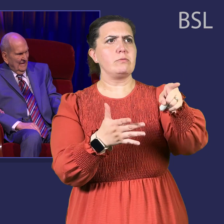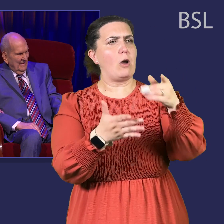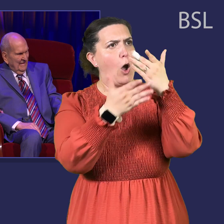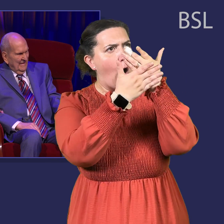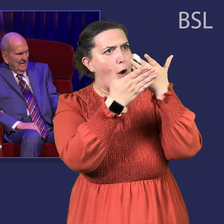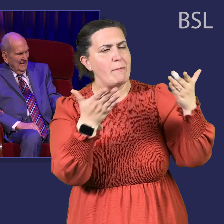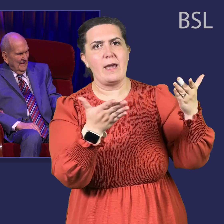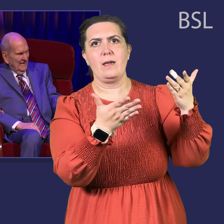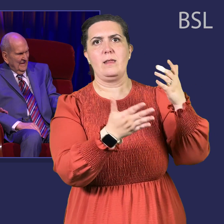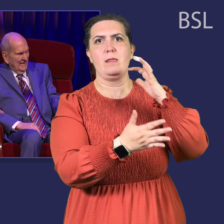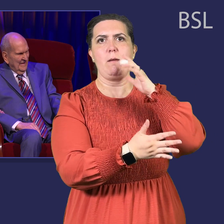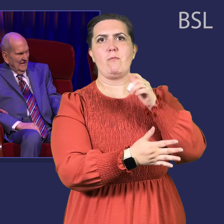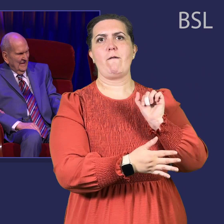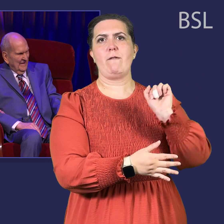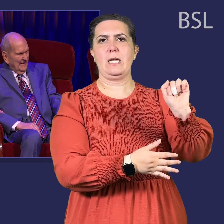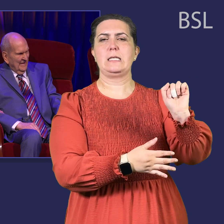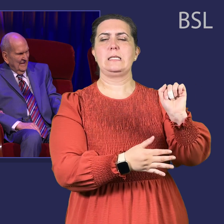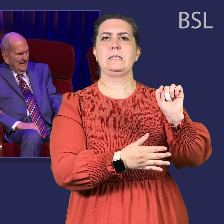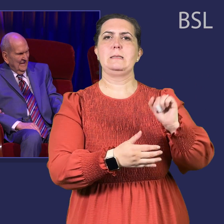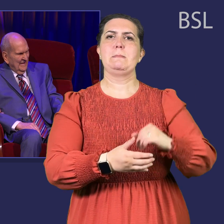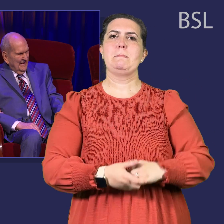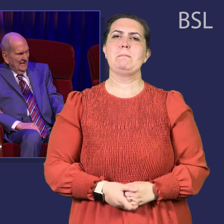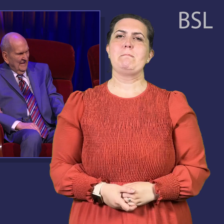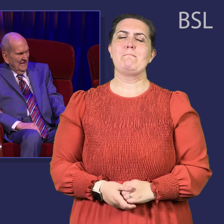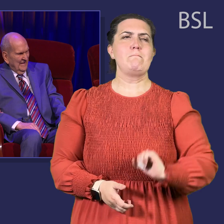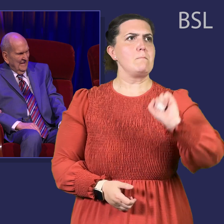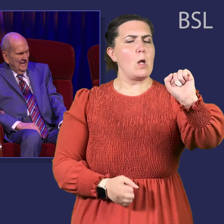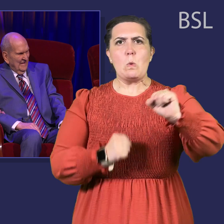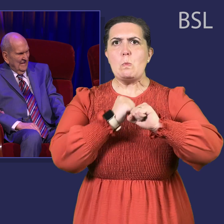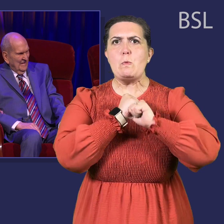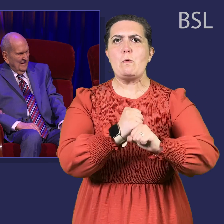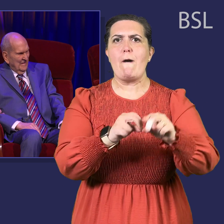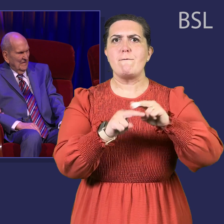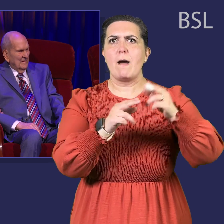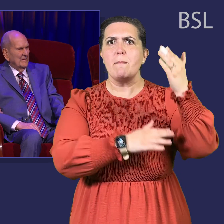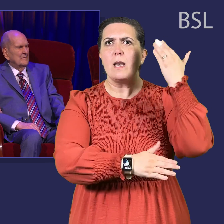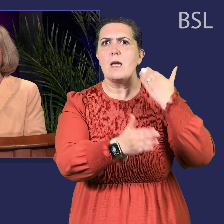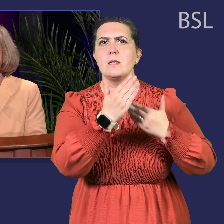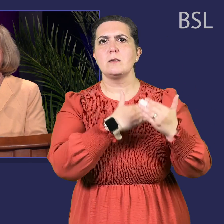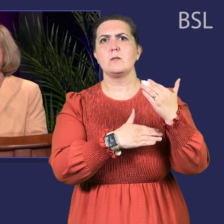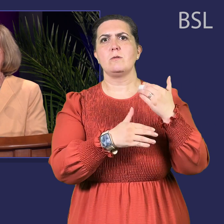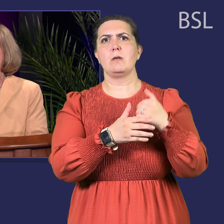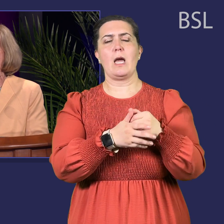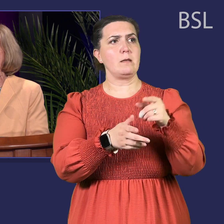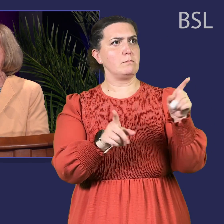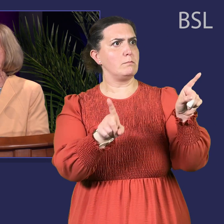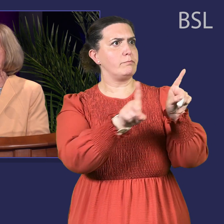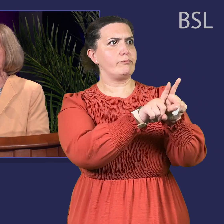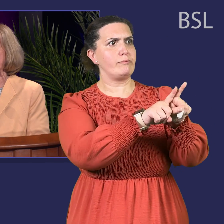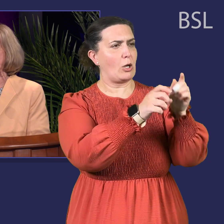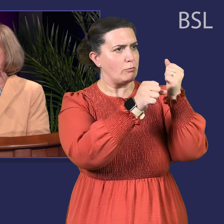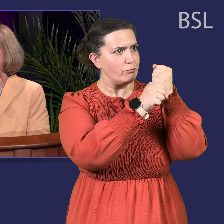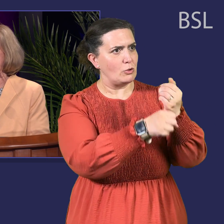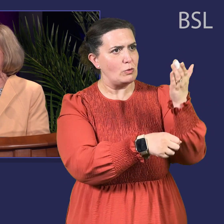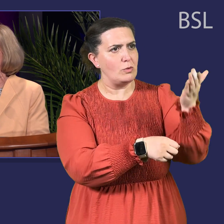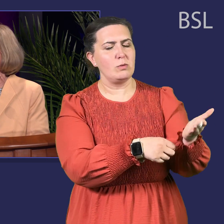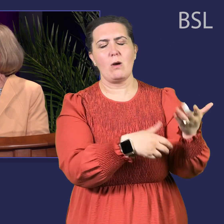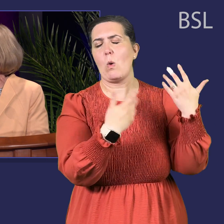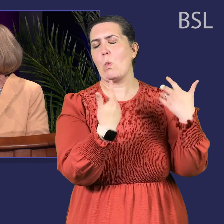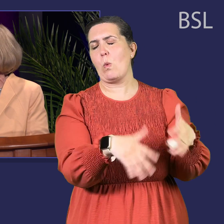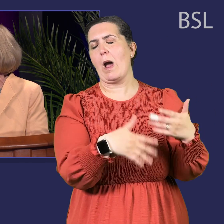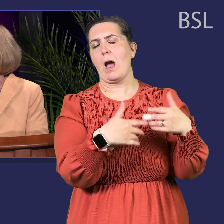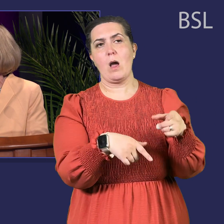much, especially about being obedient to the counsel of prophets. Her commitment to family history work and to you